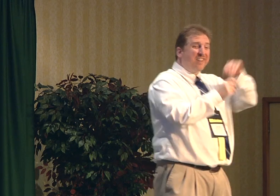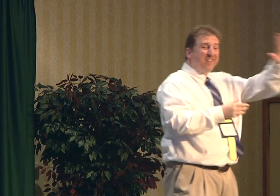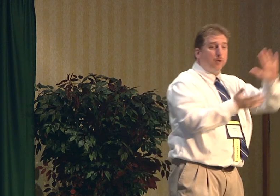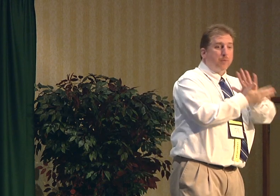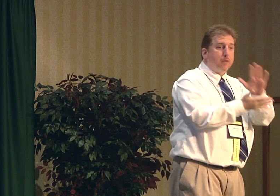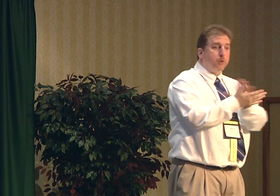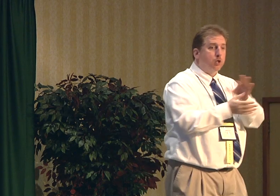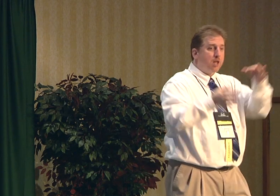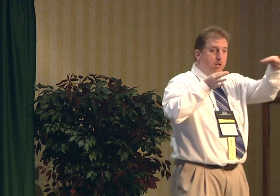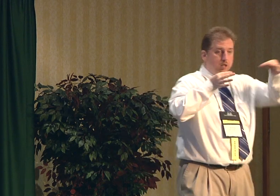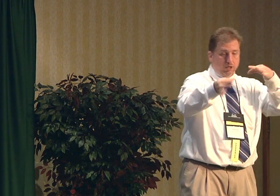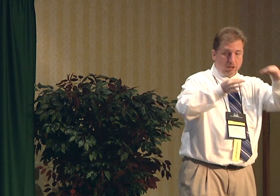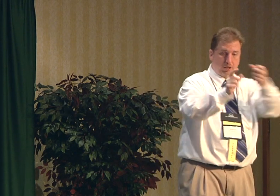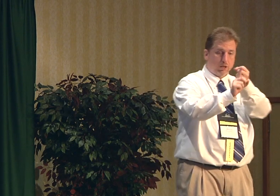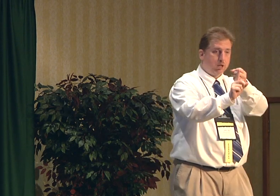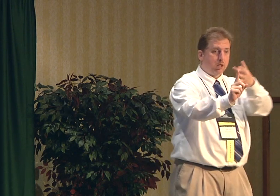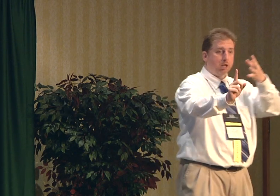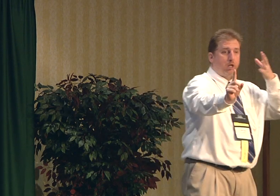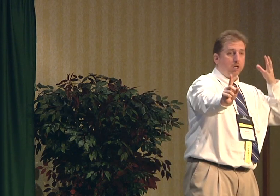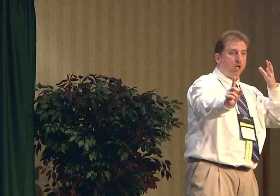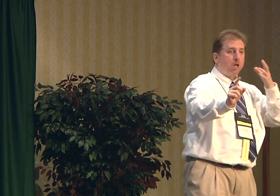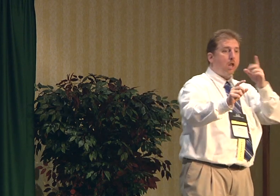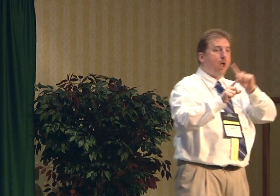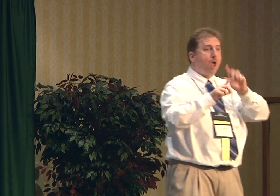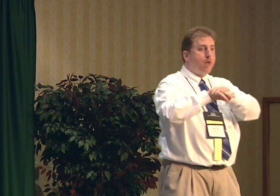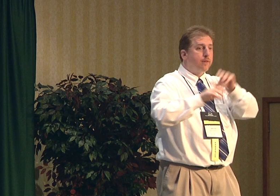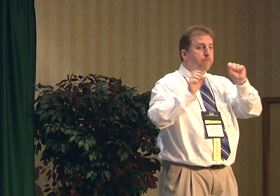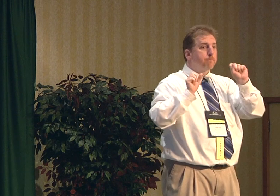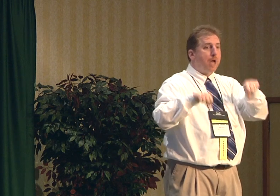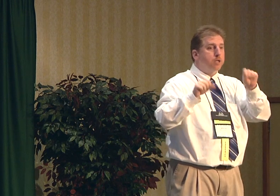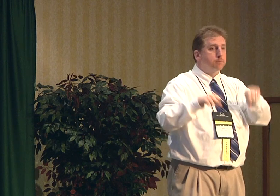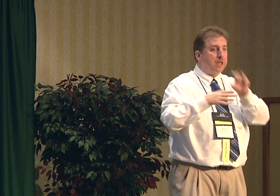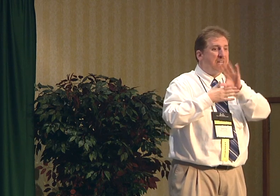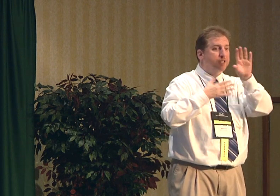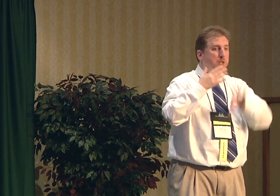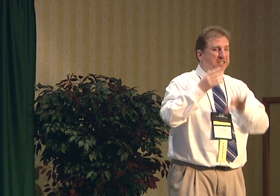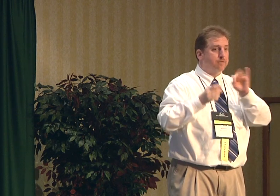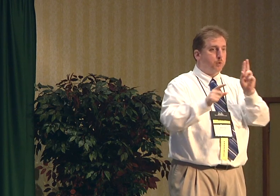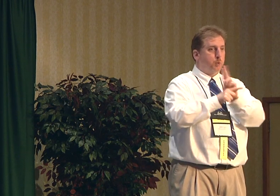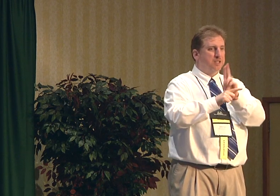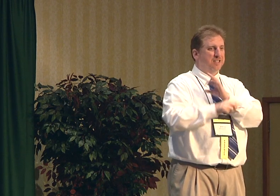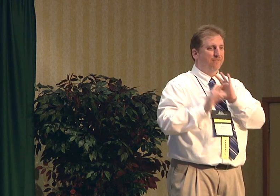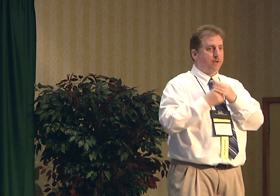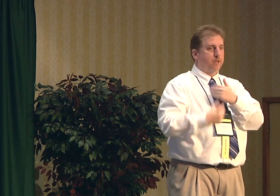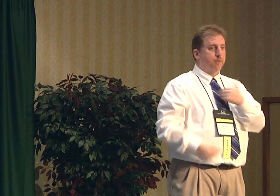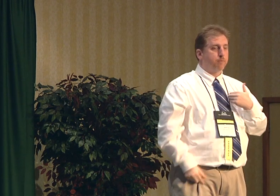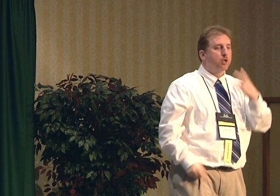and interpreters. In the document, it outlines this in detail. It talks about